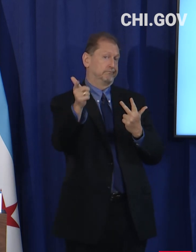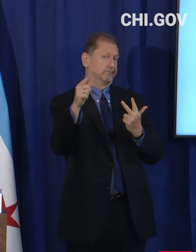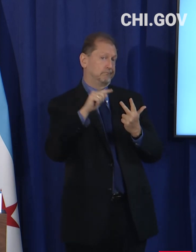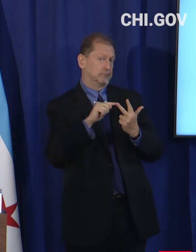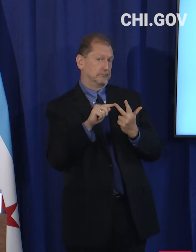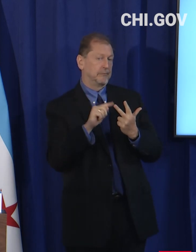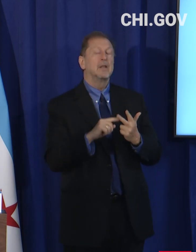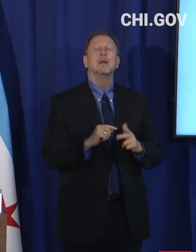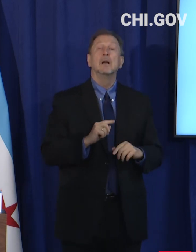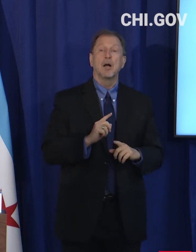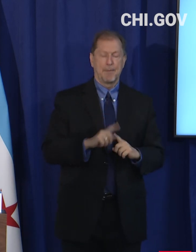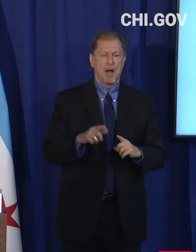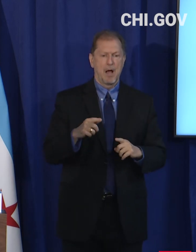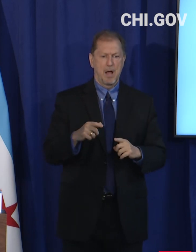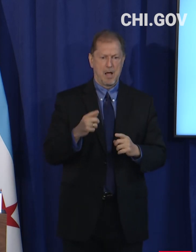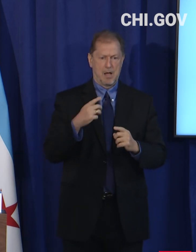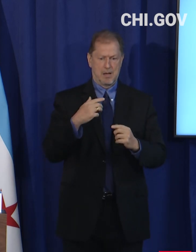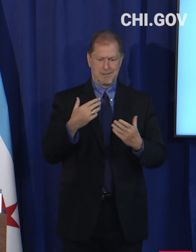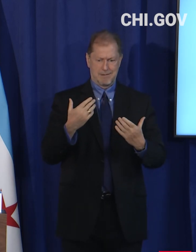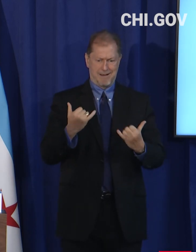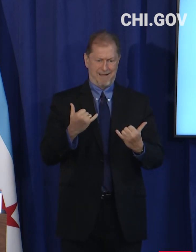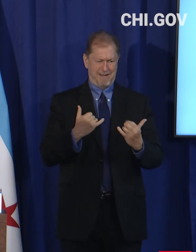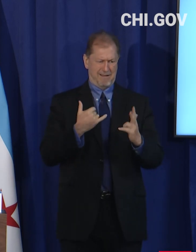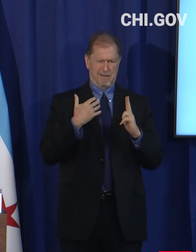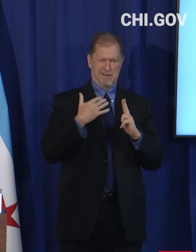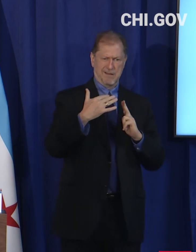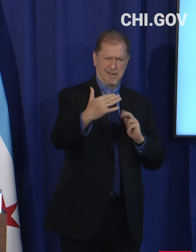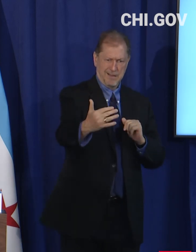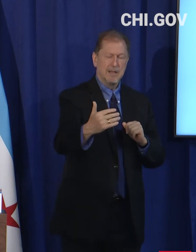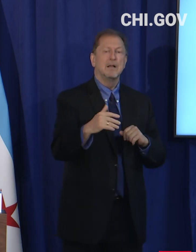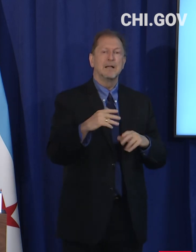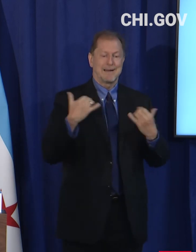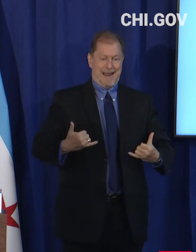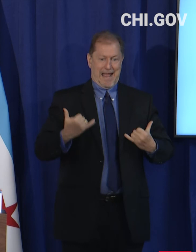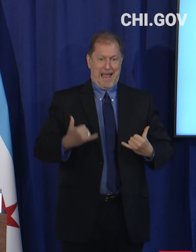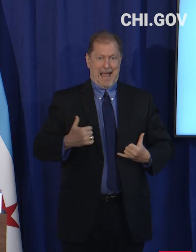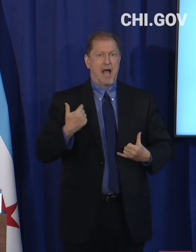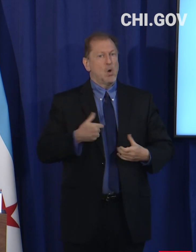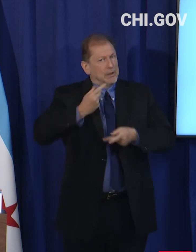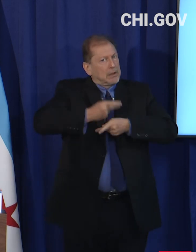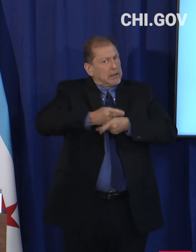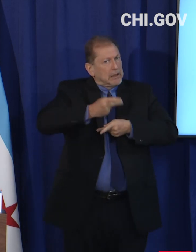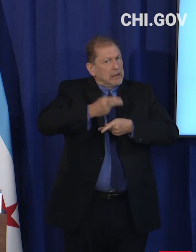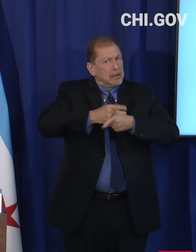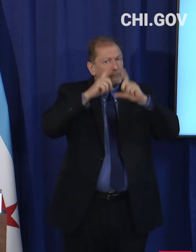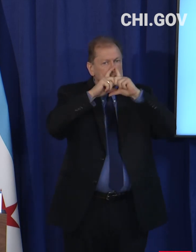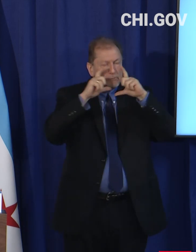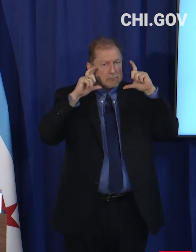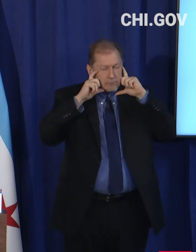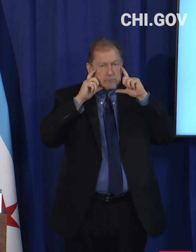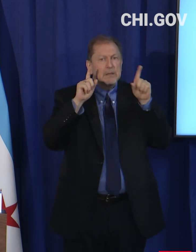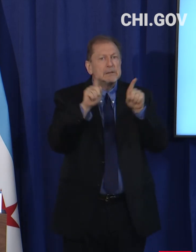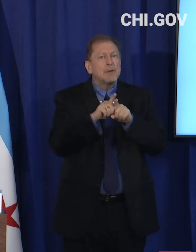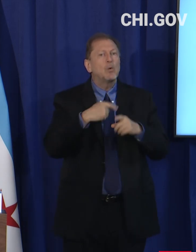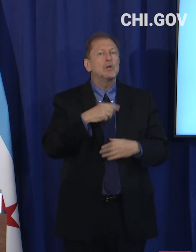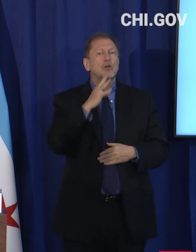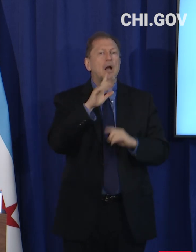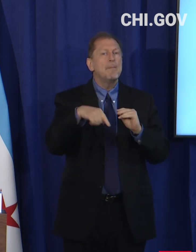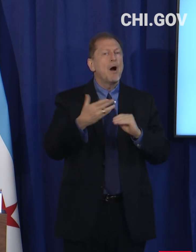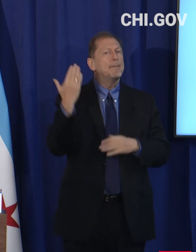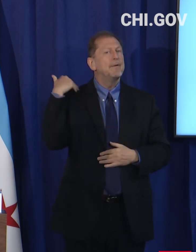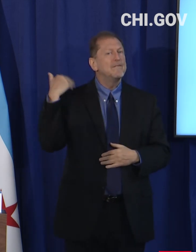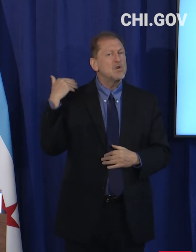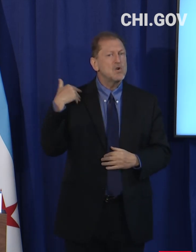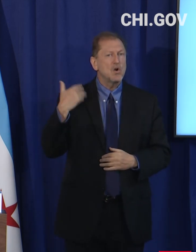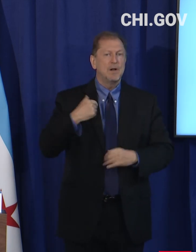remain diligent on the things that we know are the tools that will protect us, the things that we have outlined in our Protect Chicago